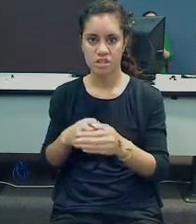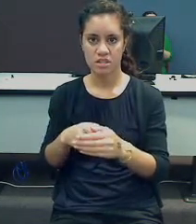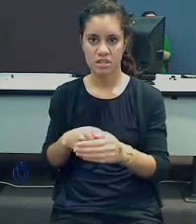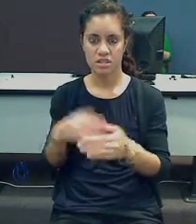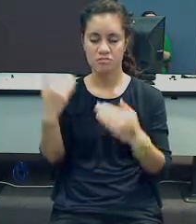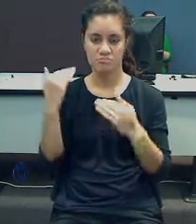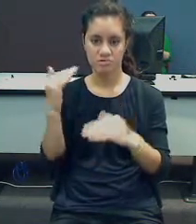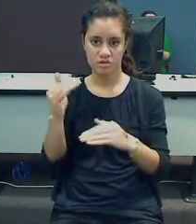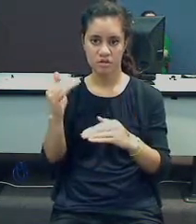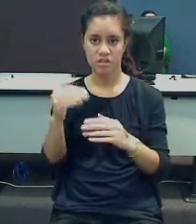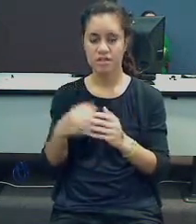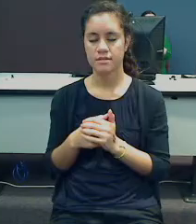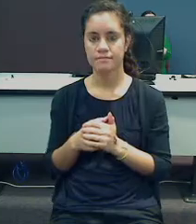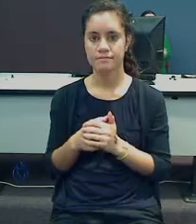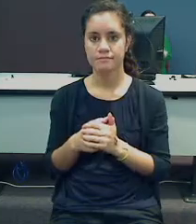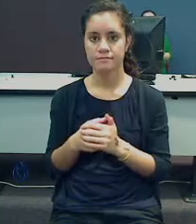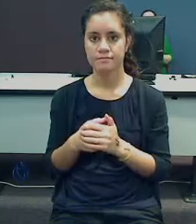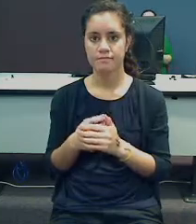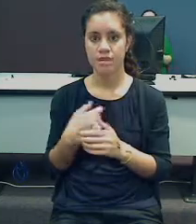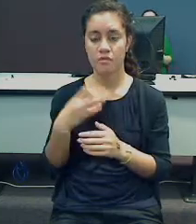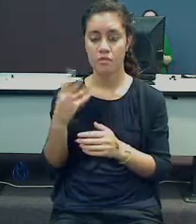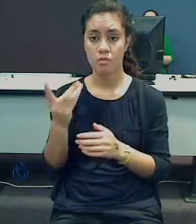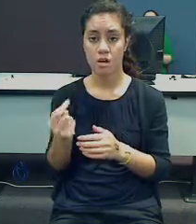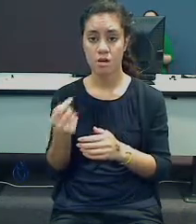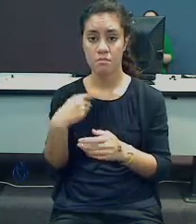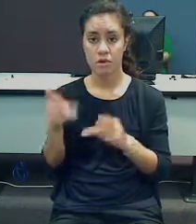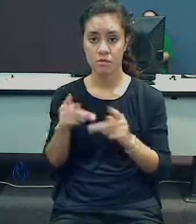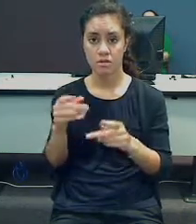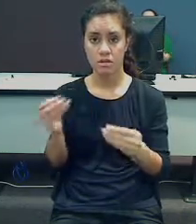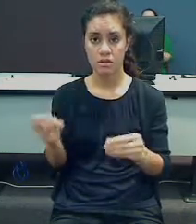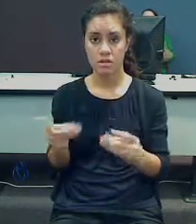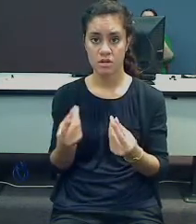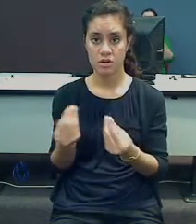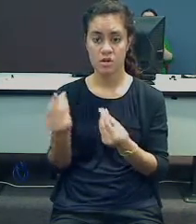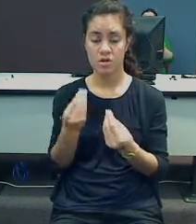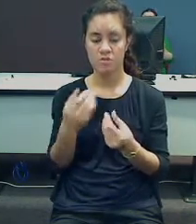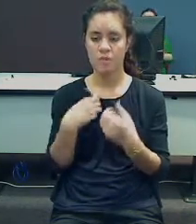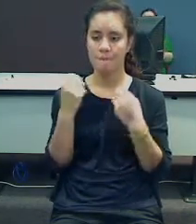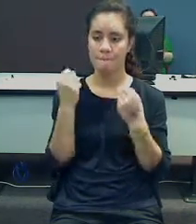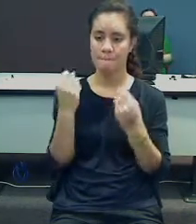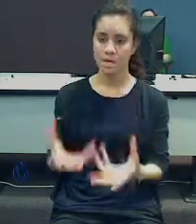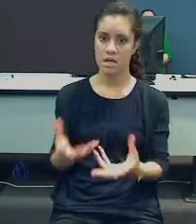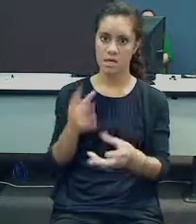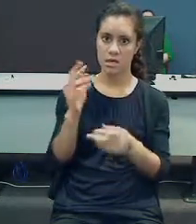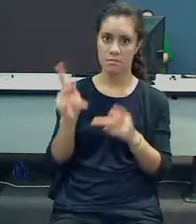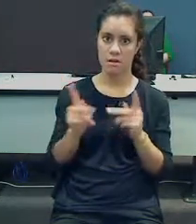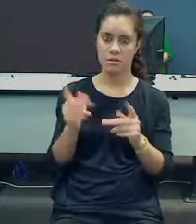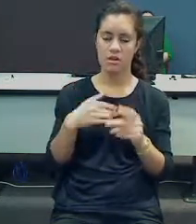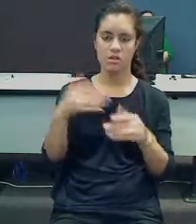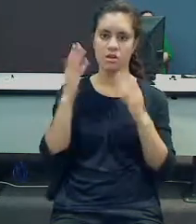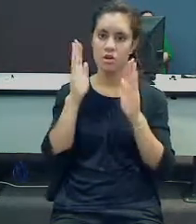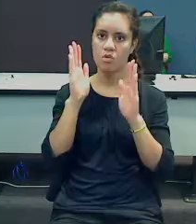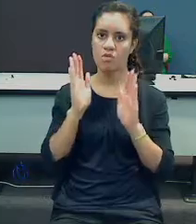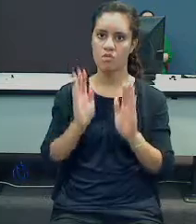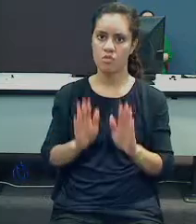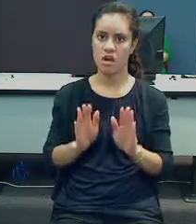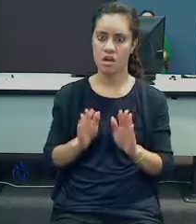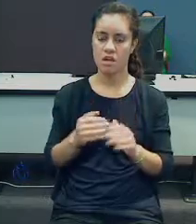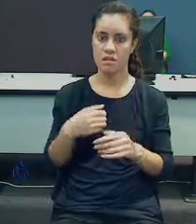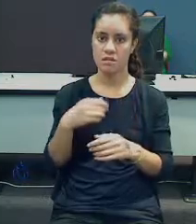For many, it was a great time. For others, such as the American worker,